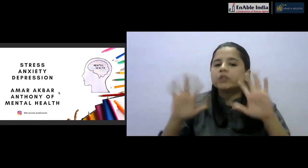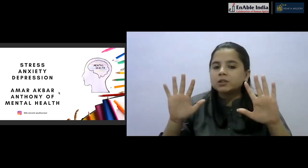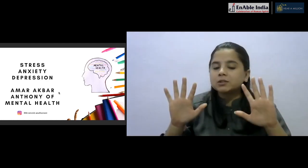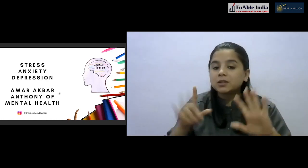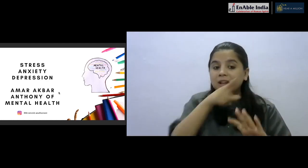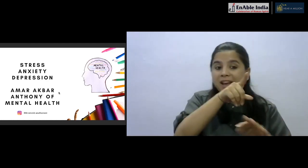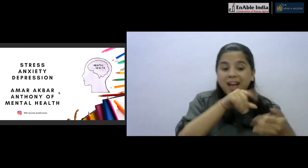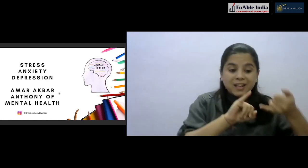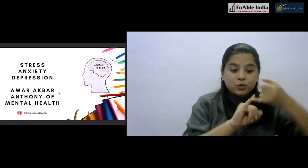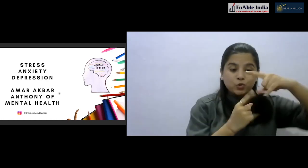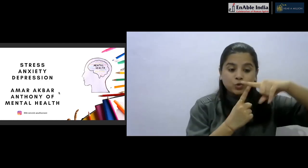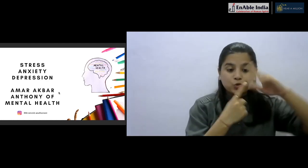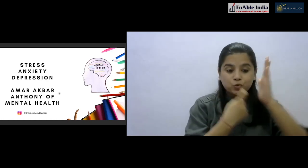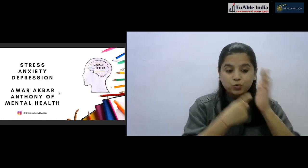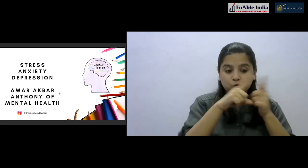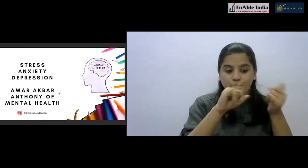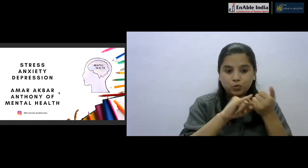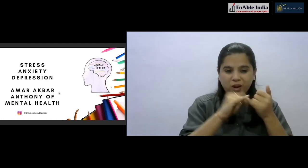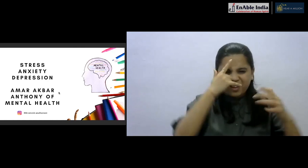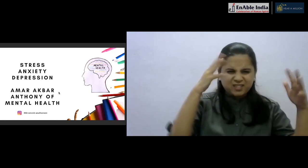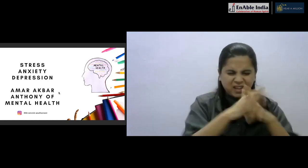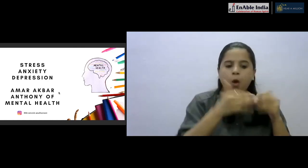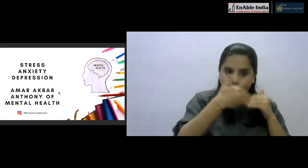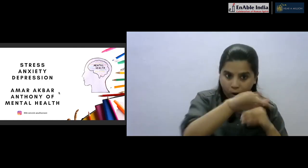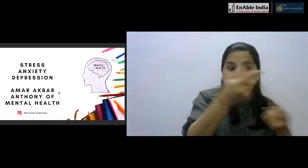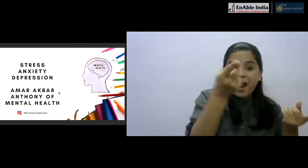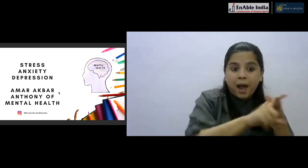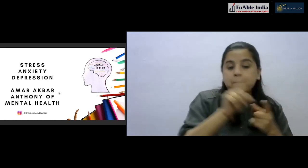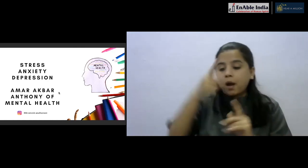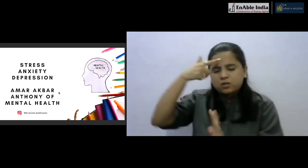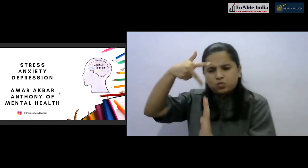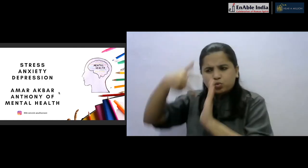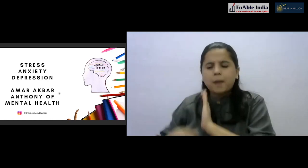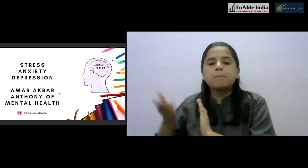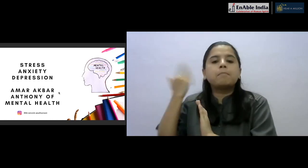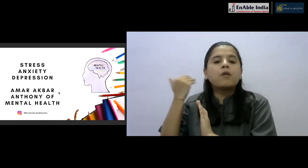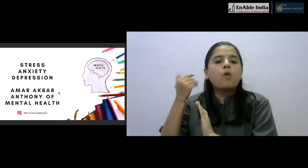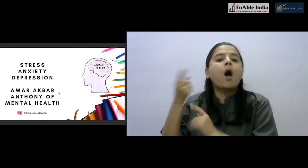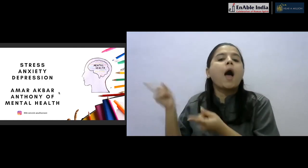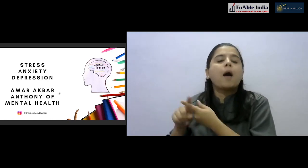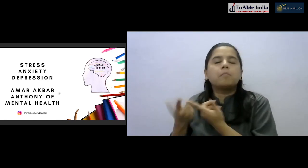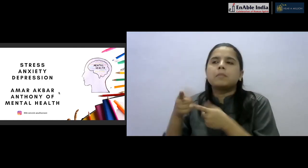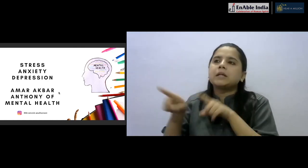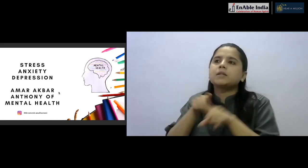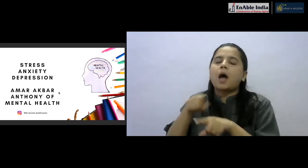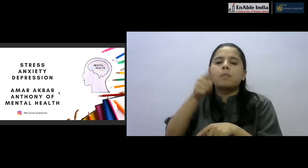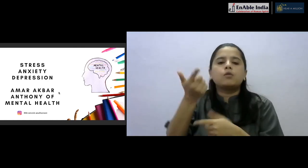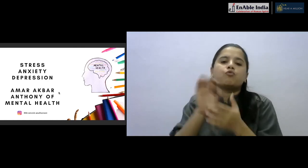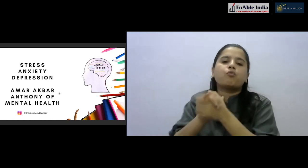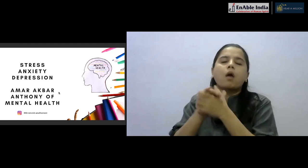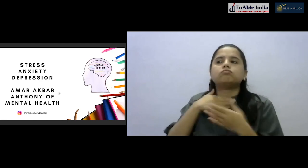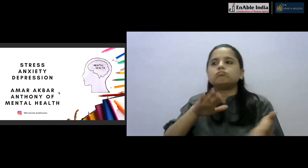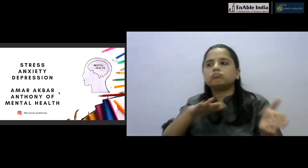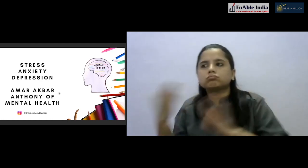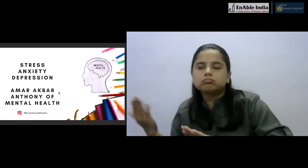Okay, you lost your job, someone died in your family, you lost a friend, you had a breakup,